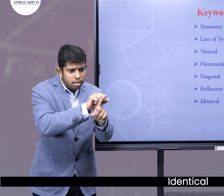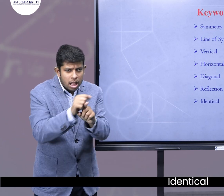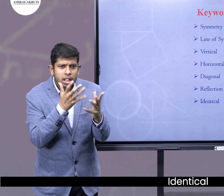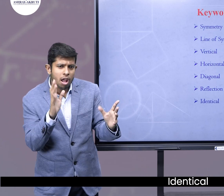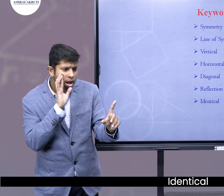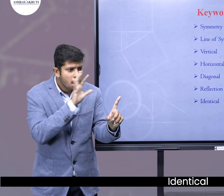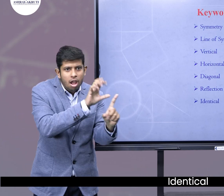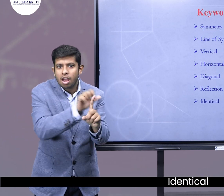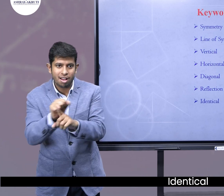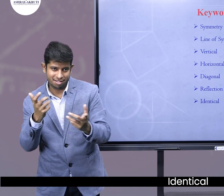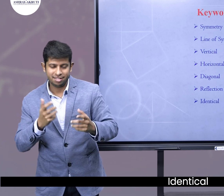identical,